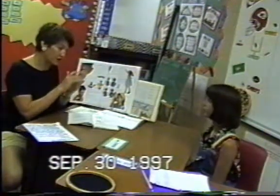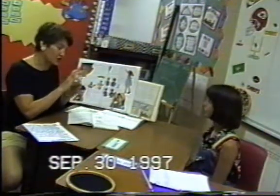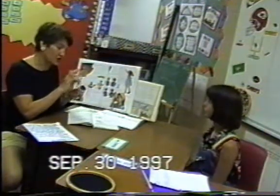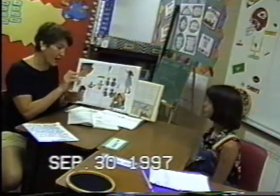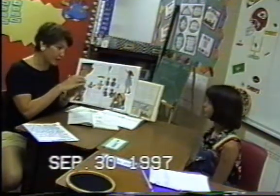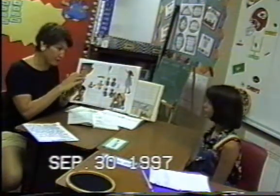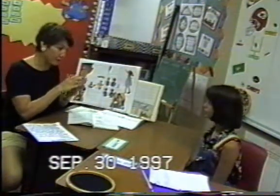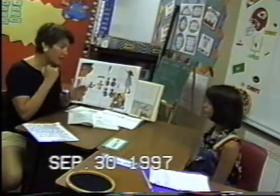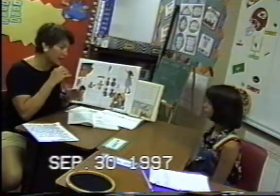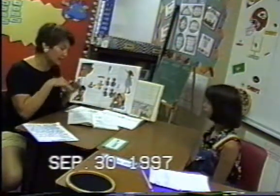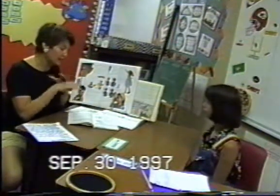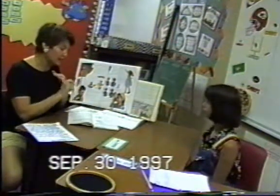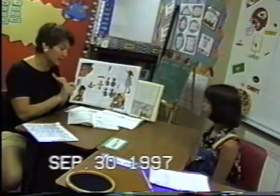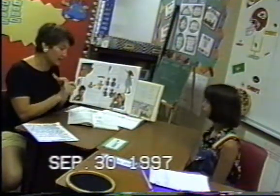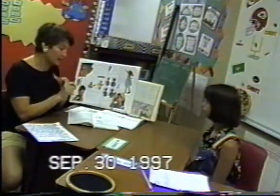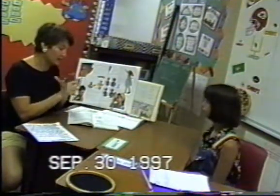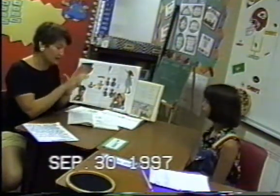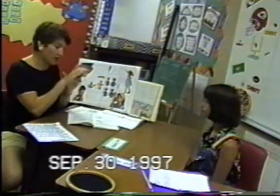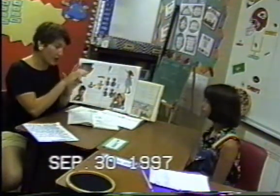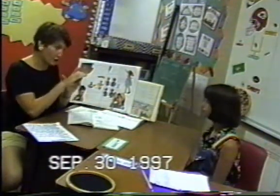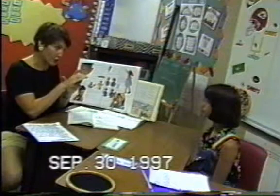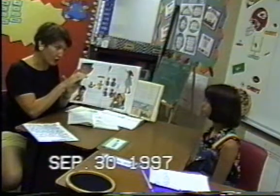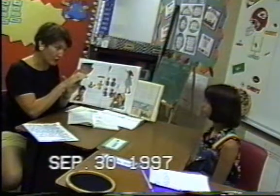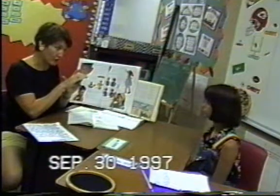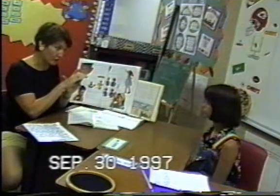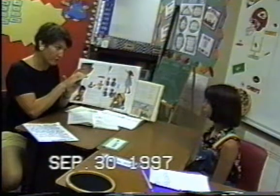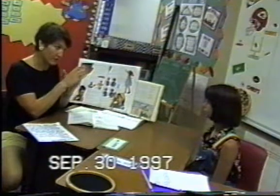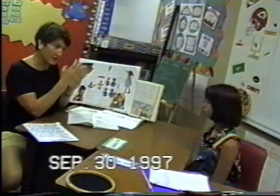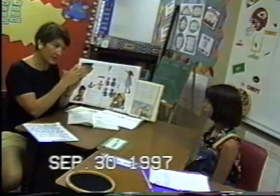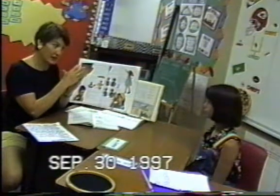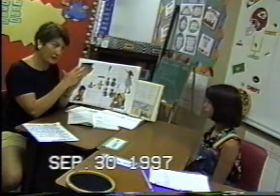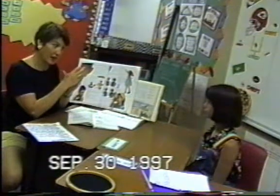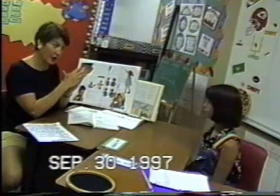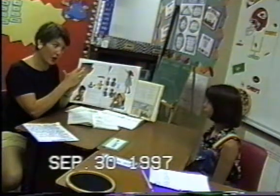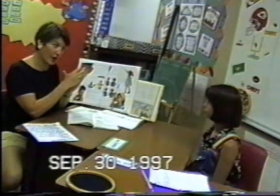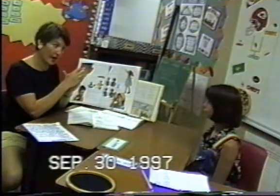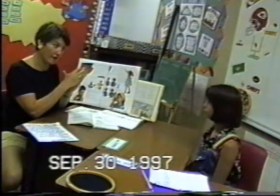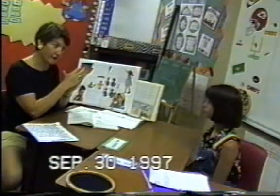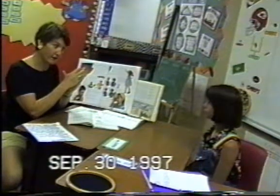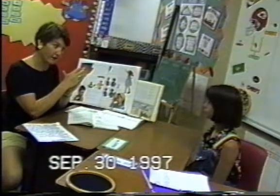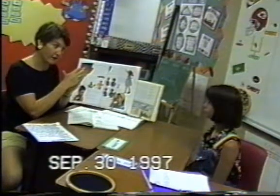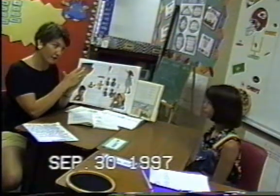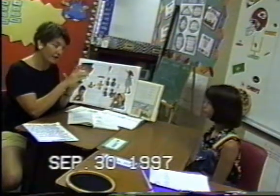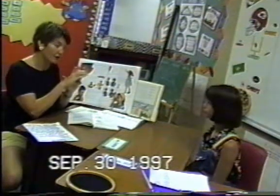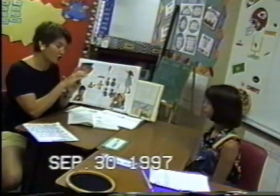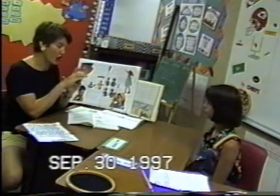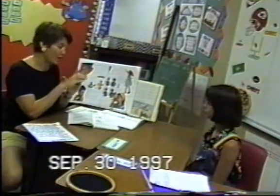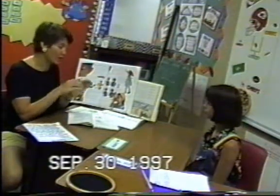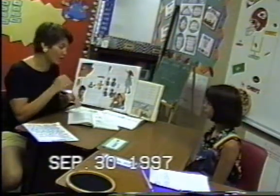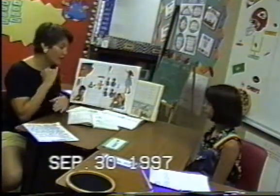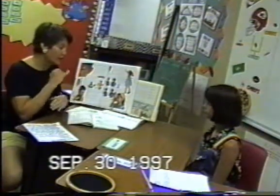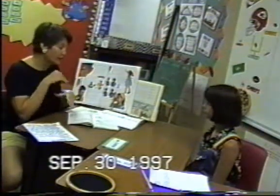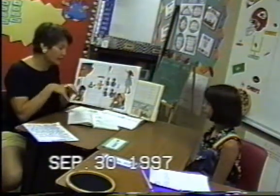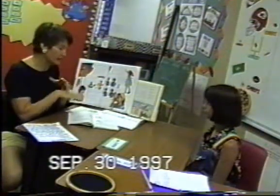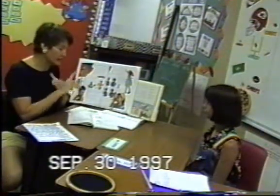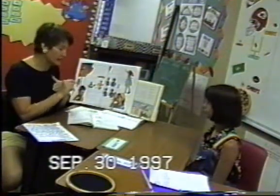this chapter, is in the chapter, because this is paragraph. Chapter is in